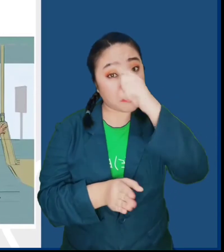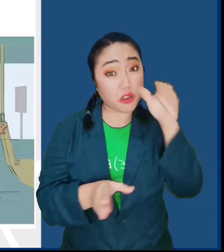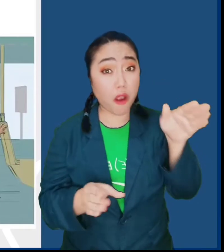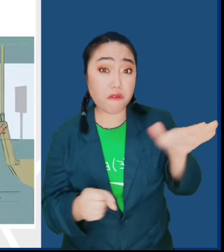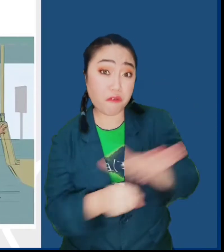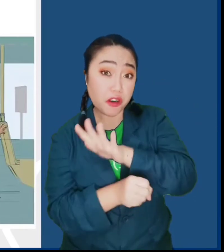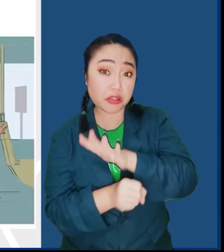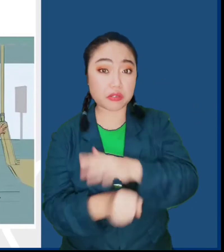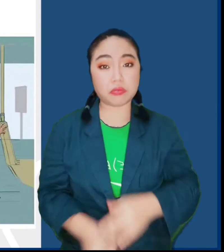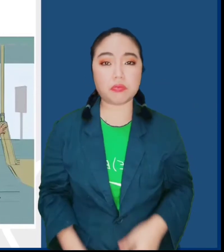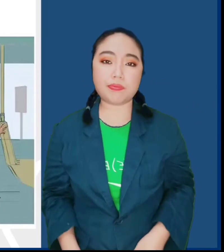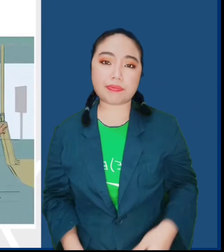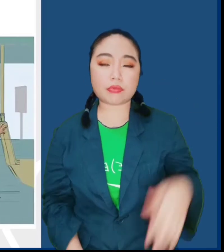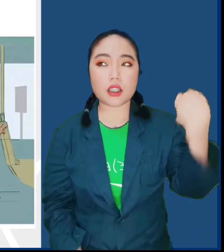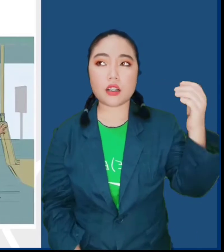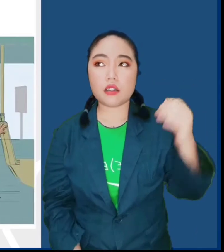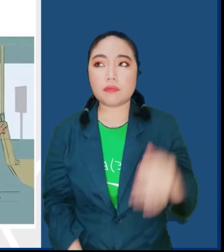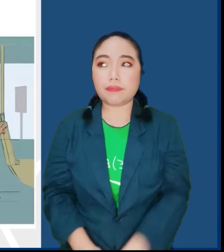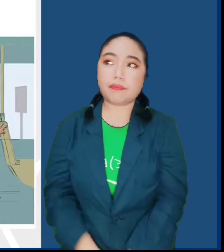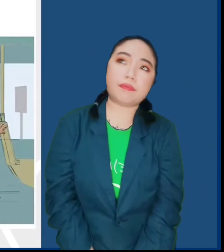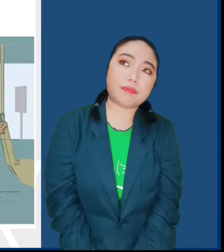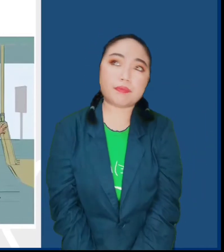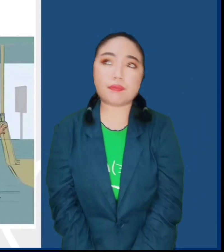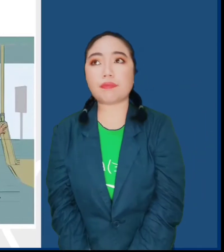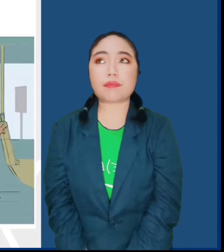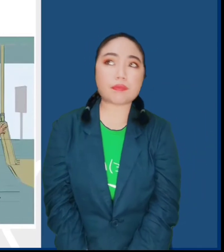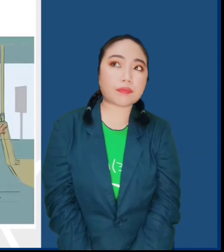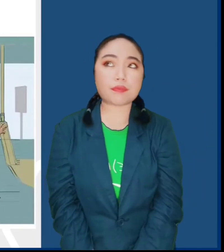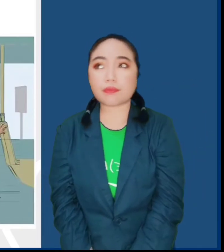is already full, you have to stand like this.